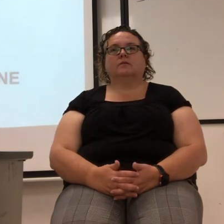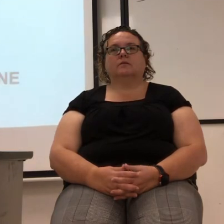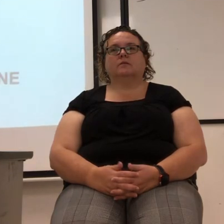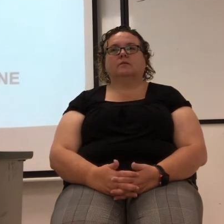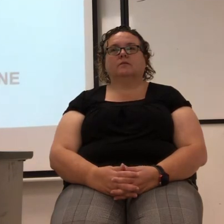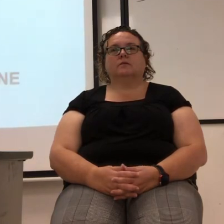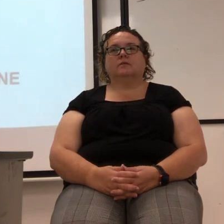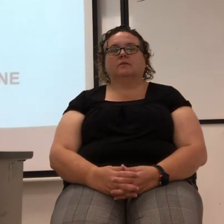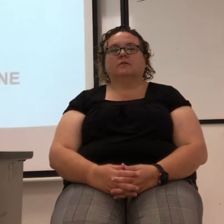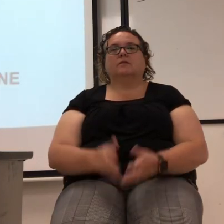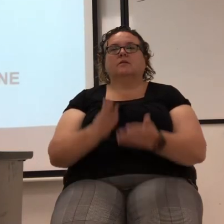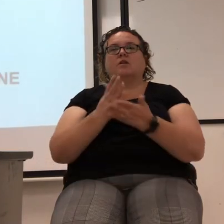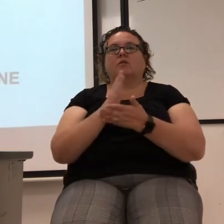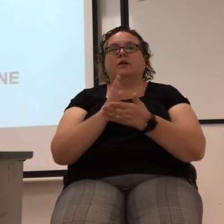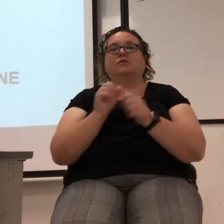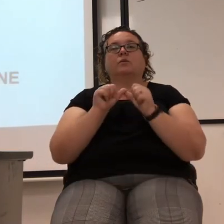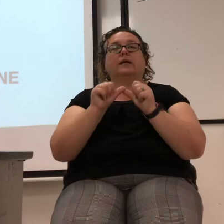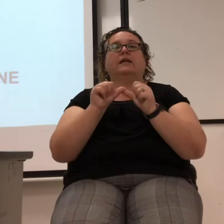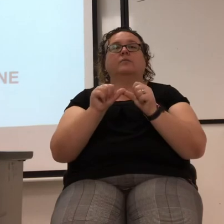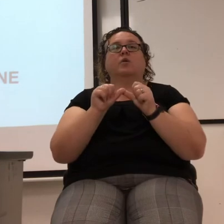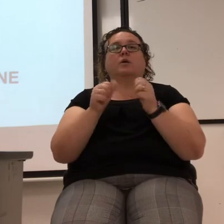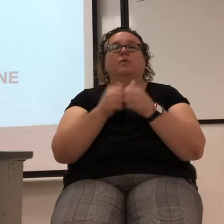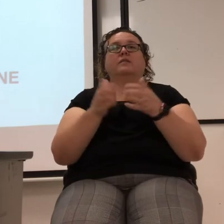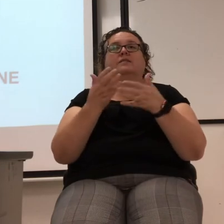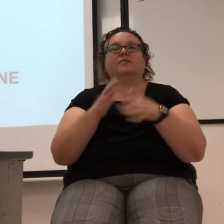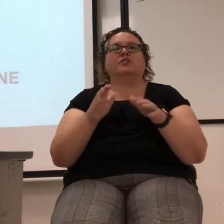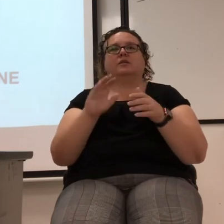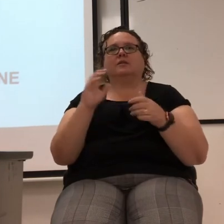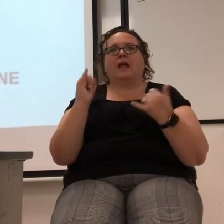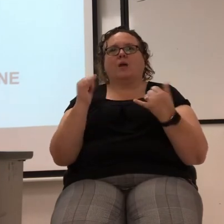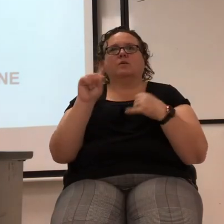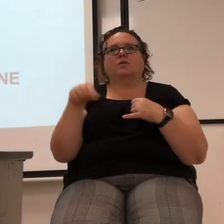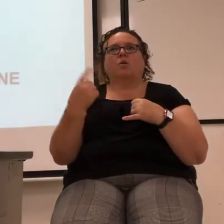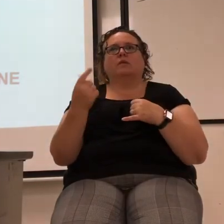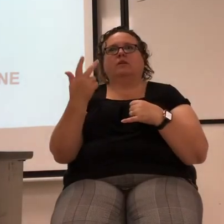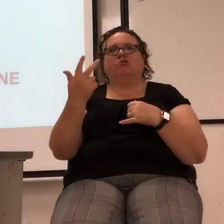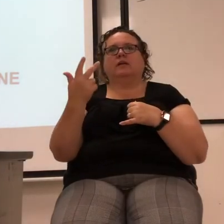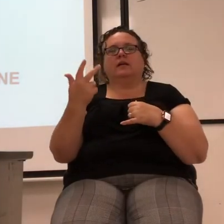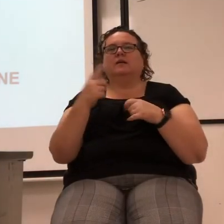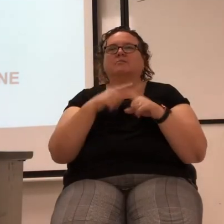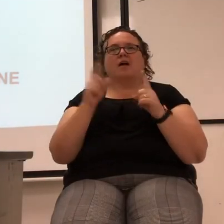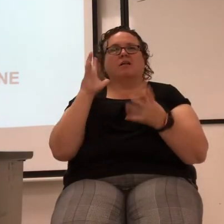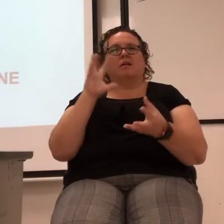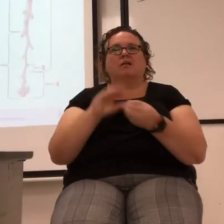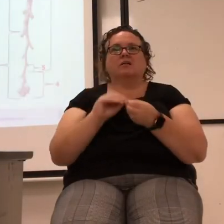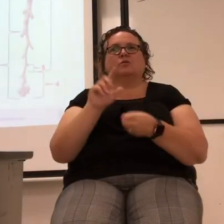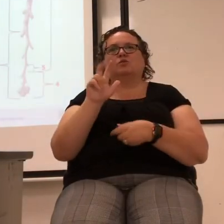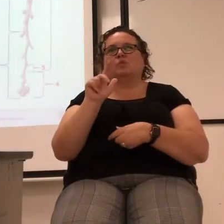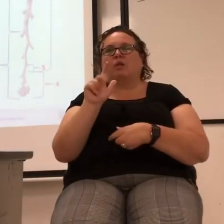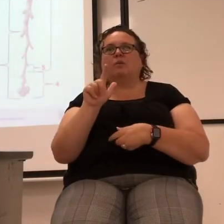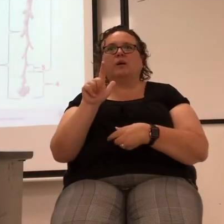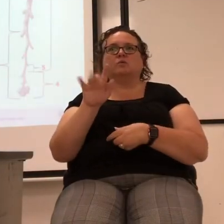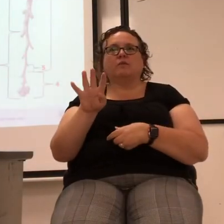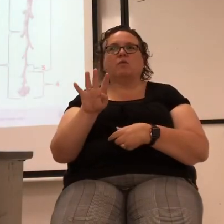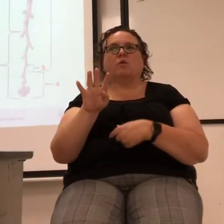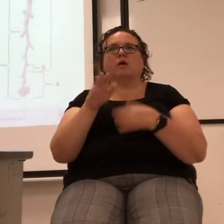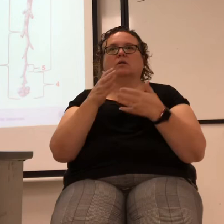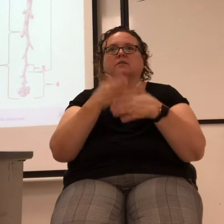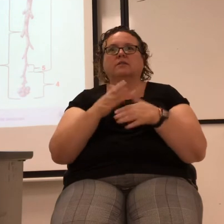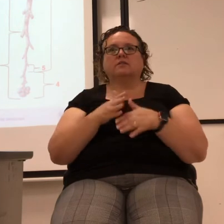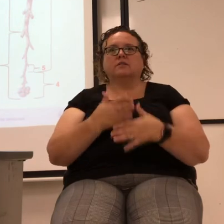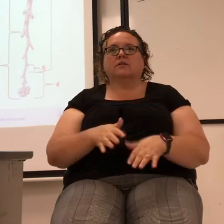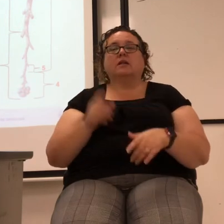All right, so we're going to keep going with the divisions here. We're only on division 3. There's 23 or 24 orders of division there. This picture of the book is